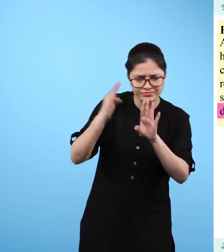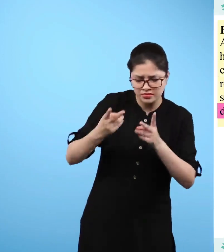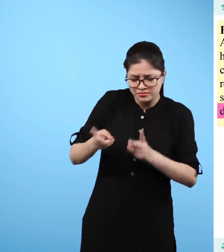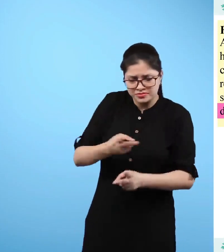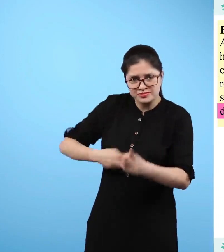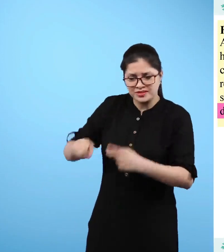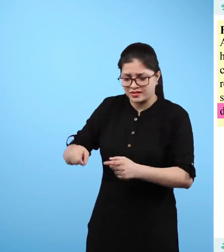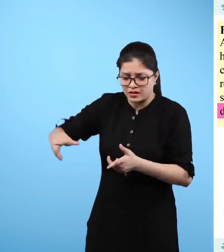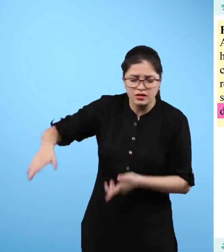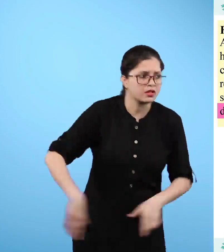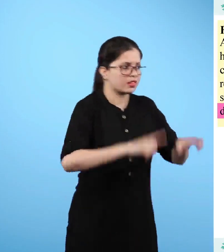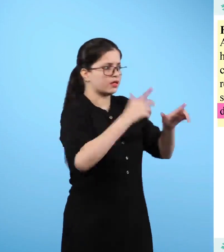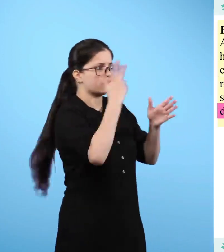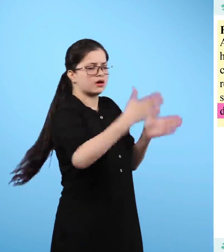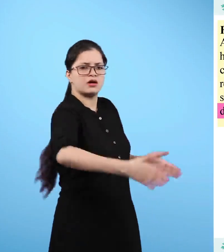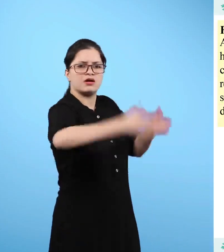drawings and layout plans.